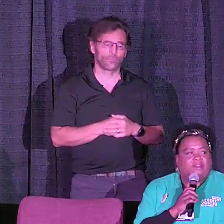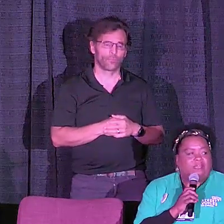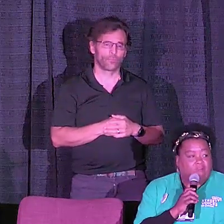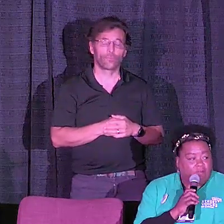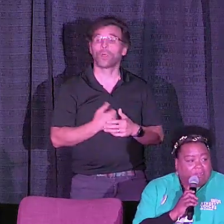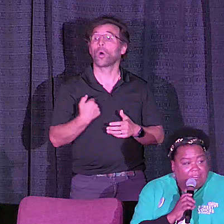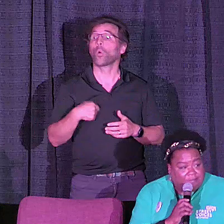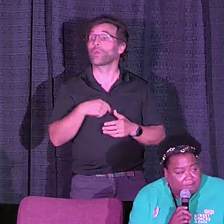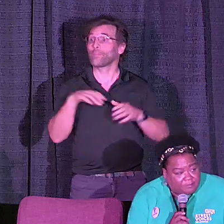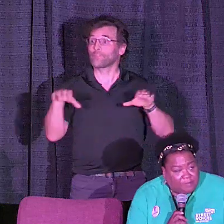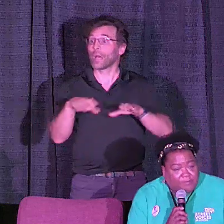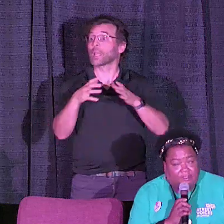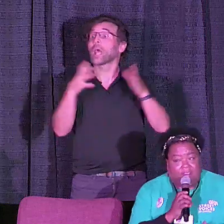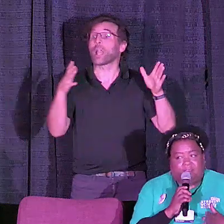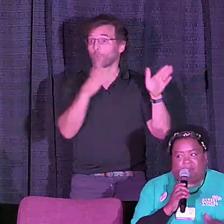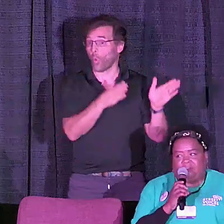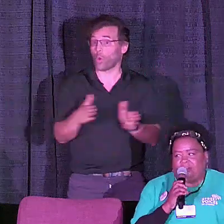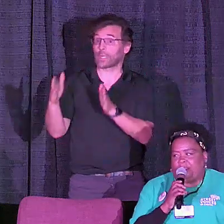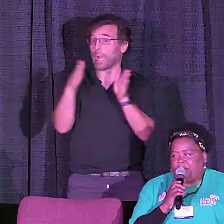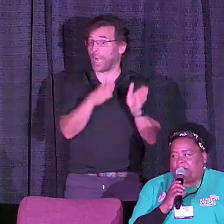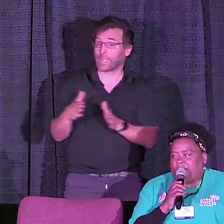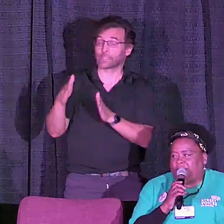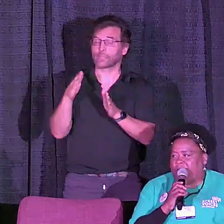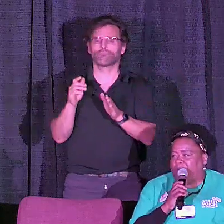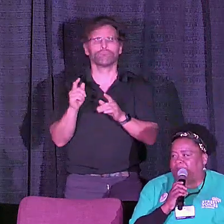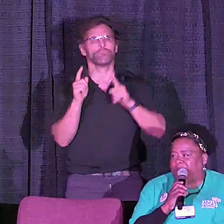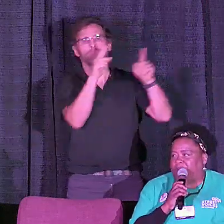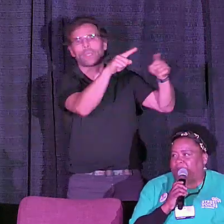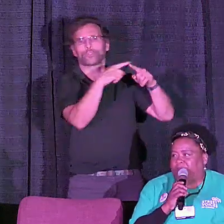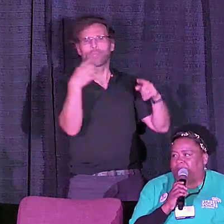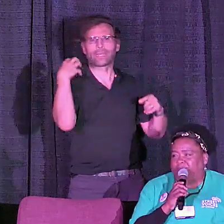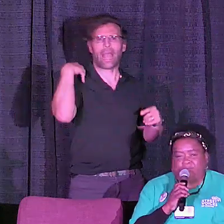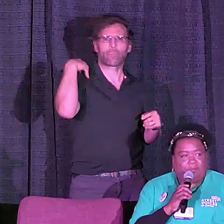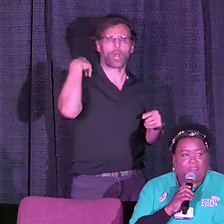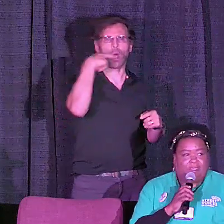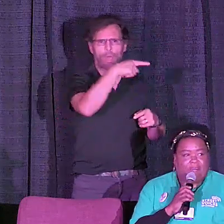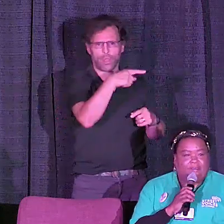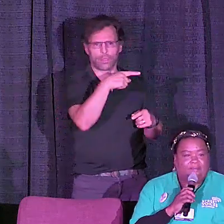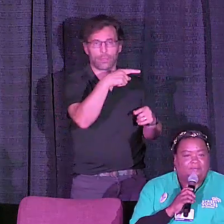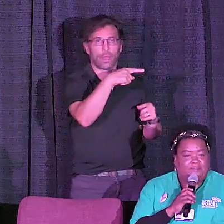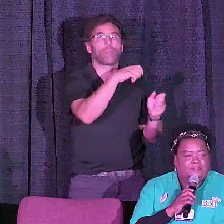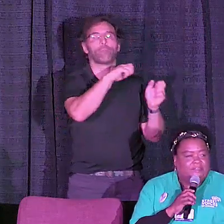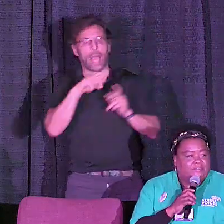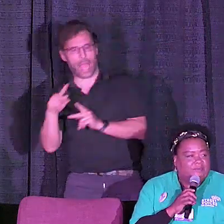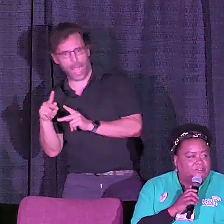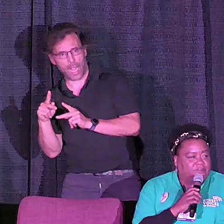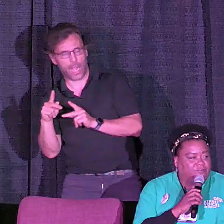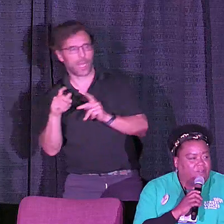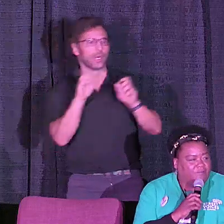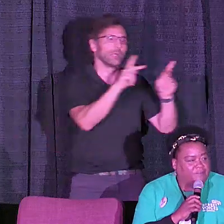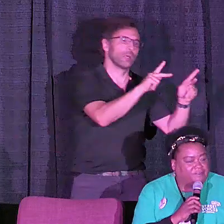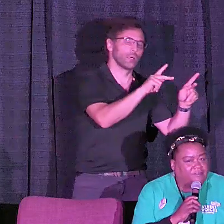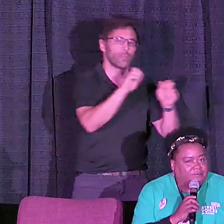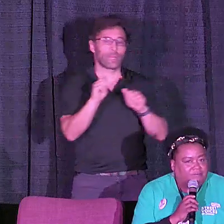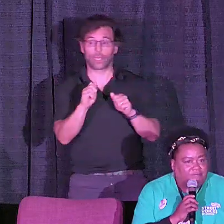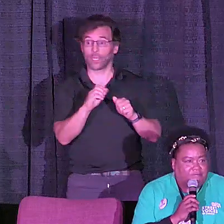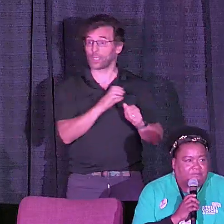We've done a lot of organizing. We've been to the Capitol and back,